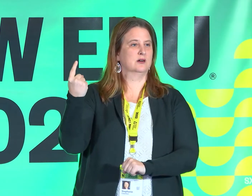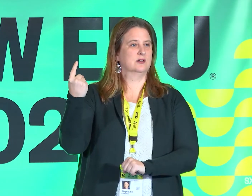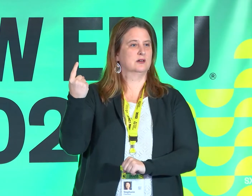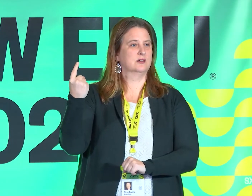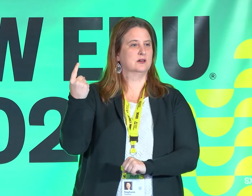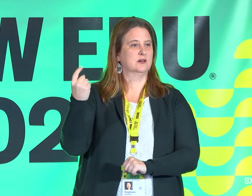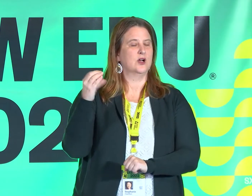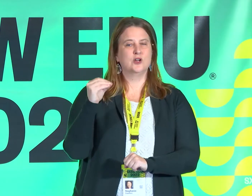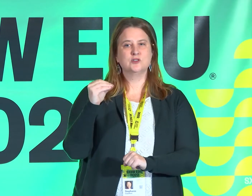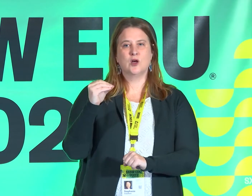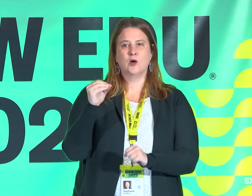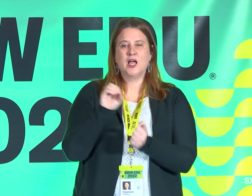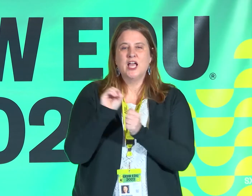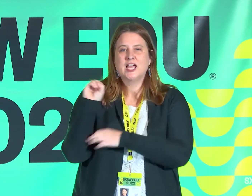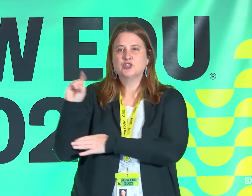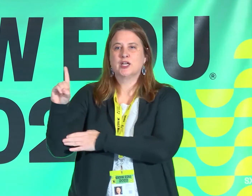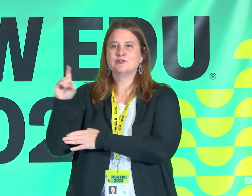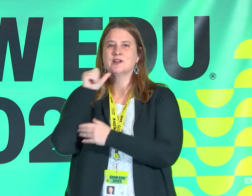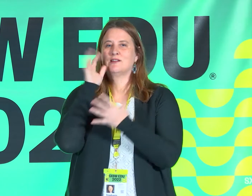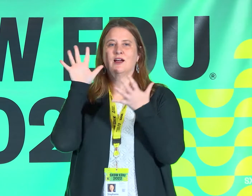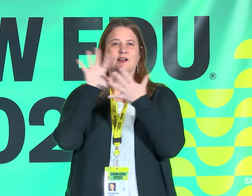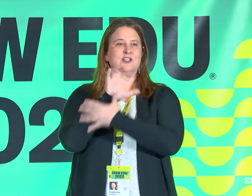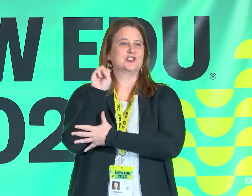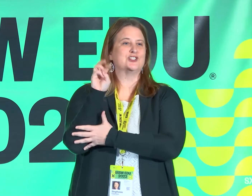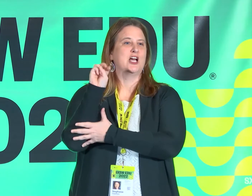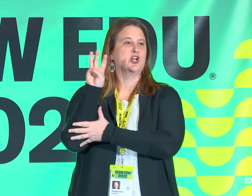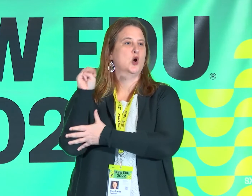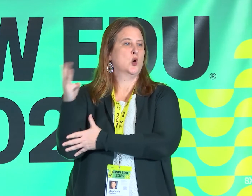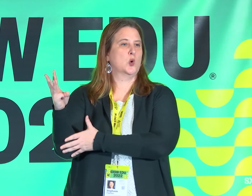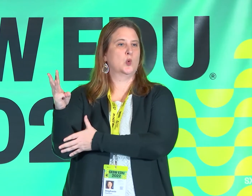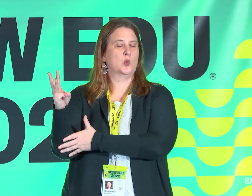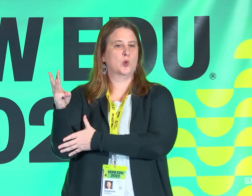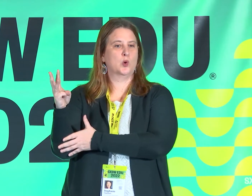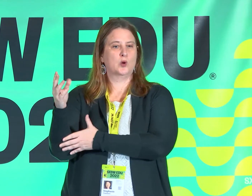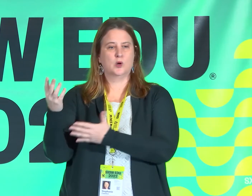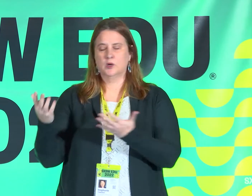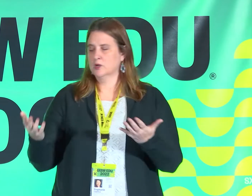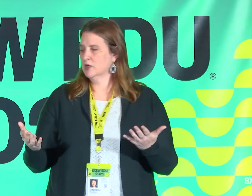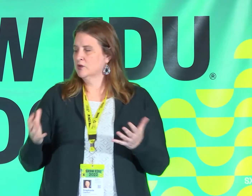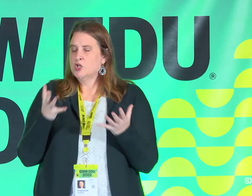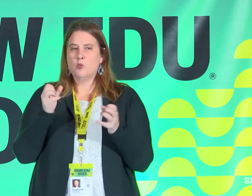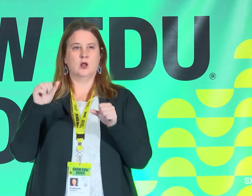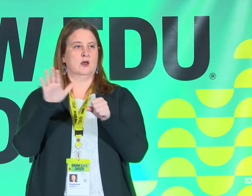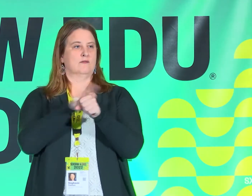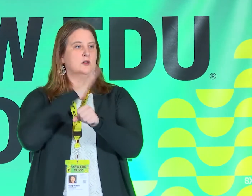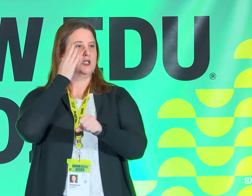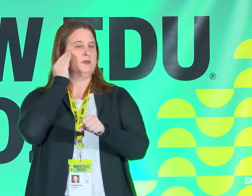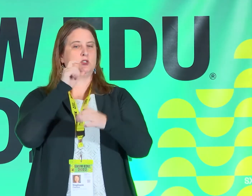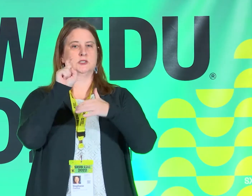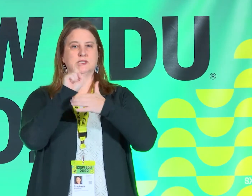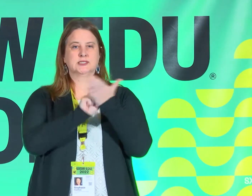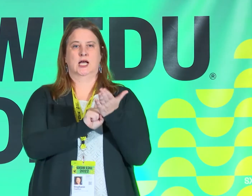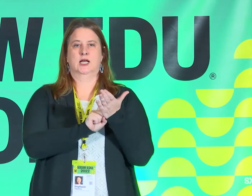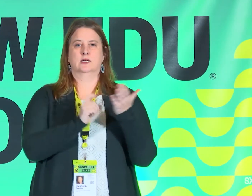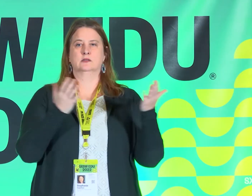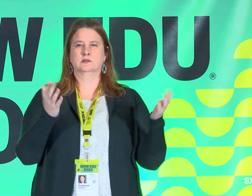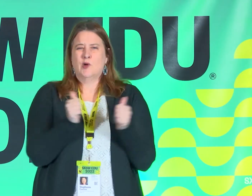expectations and apply it to everyone? In education, we don't want a shadow education for anyone. We want a full